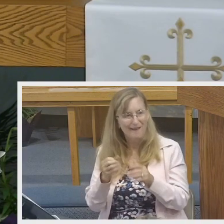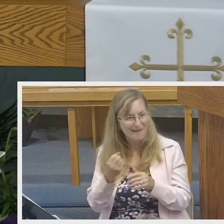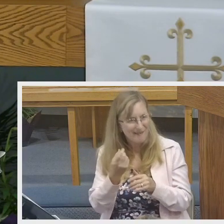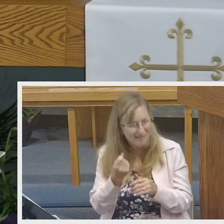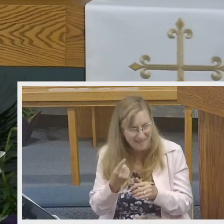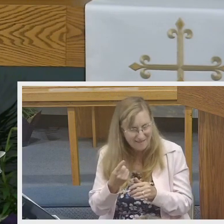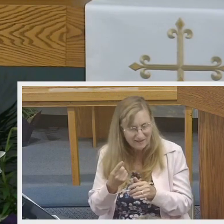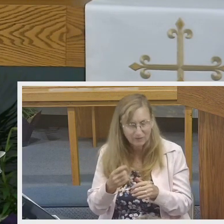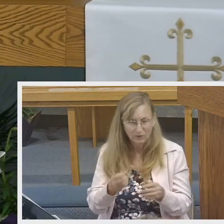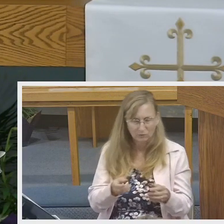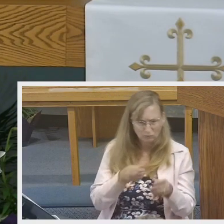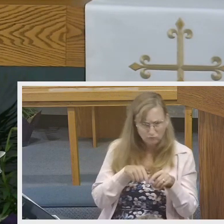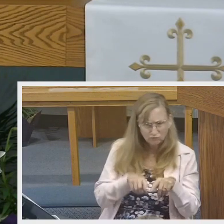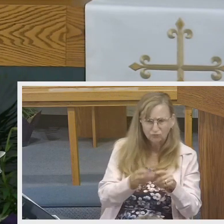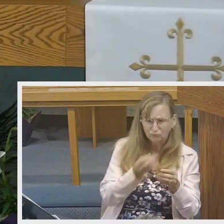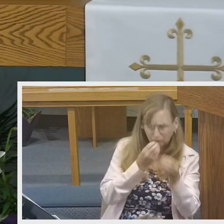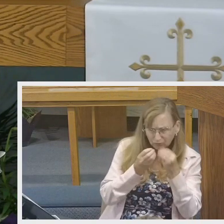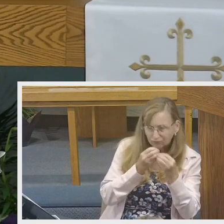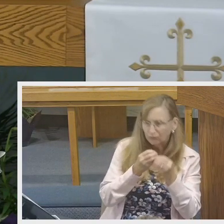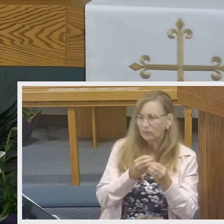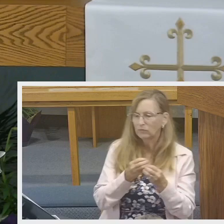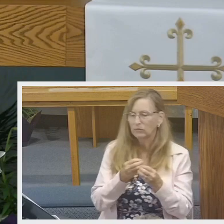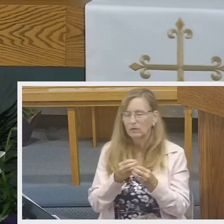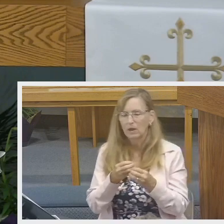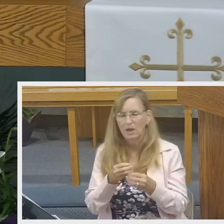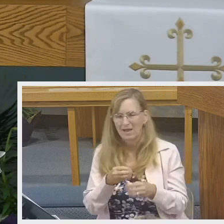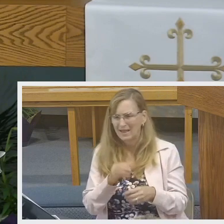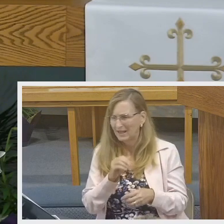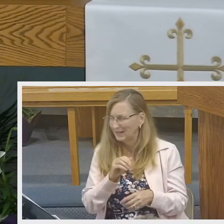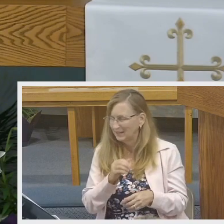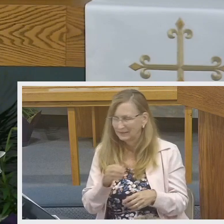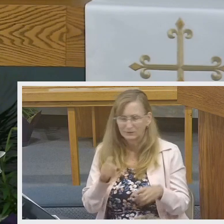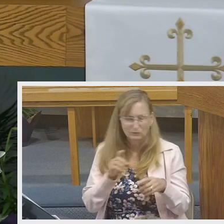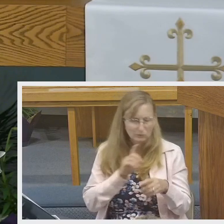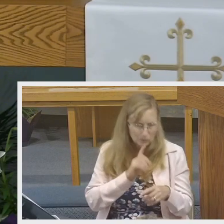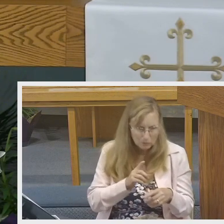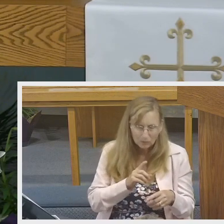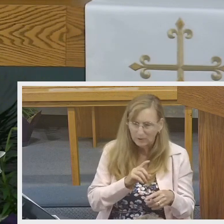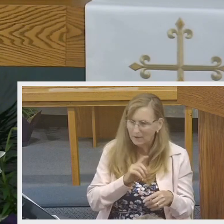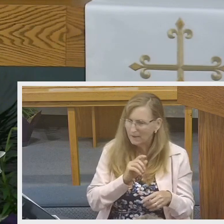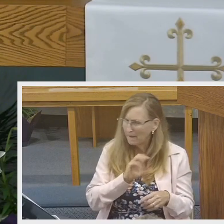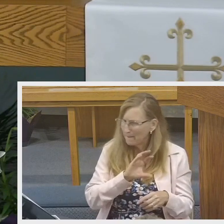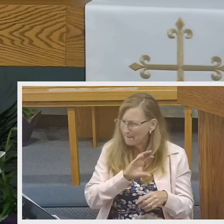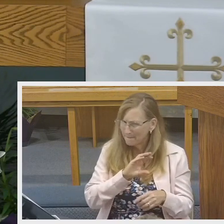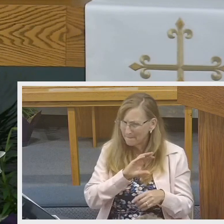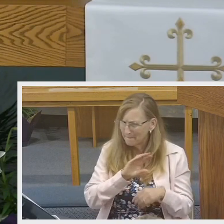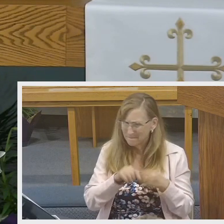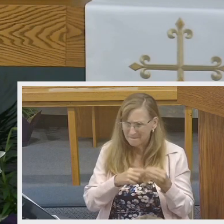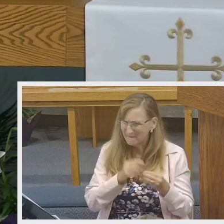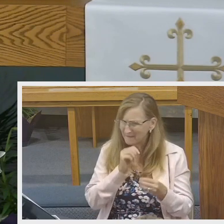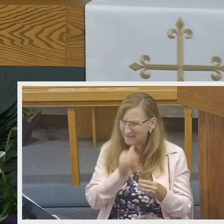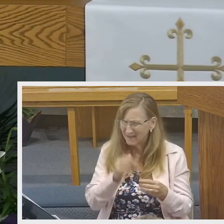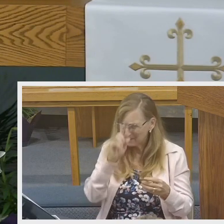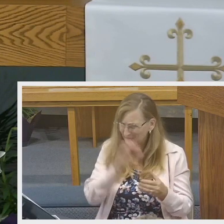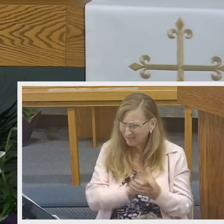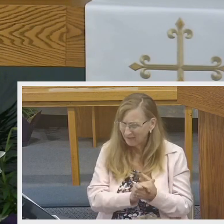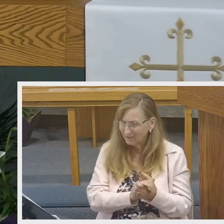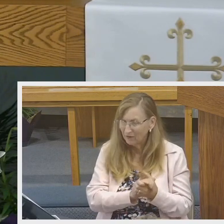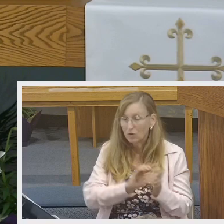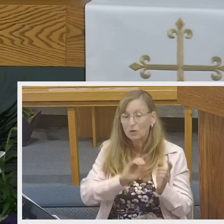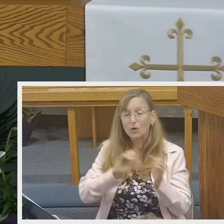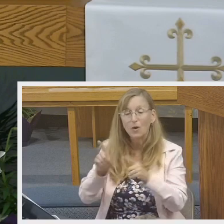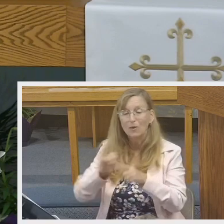stubborn refusal to believe those who had seen him after he had risen. And he said to them, "Go into all the